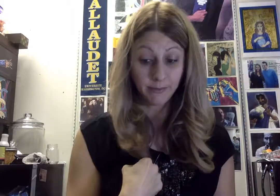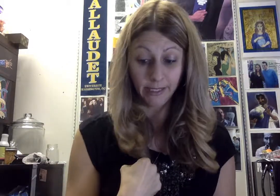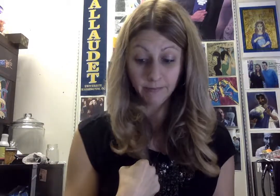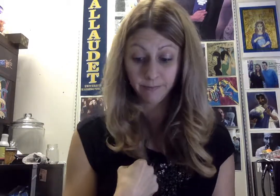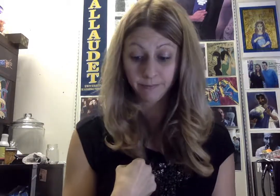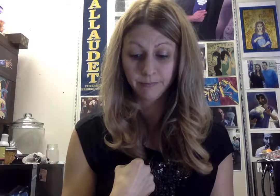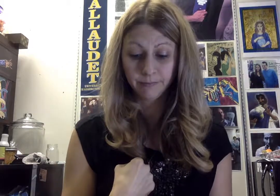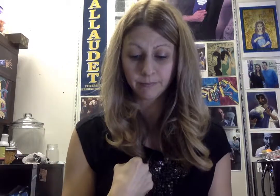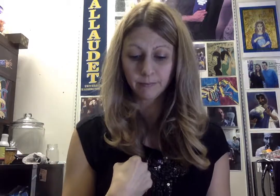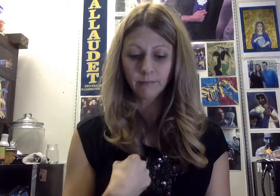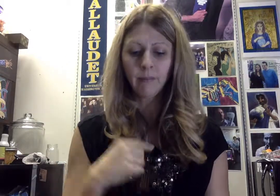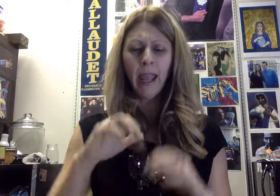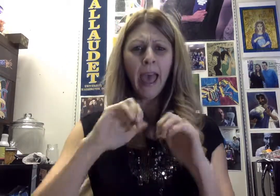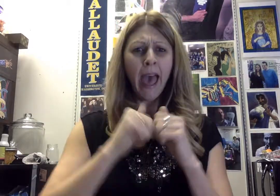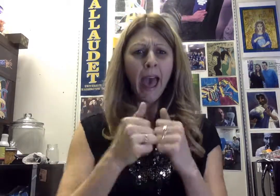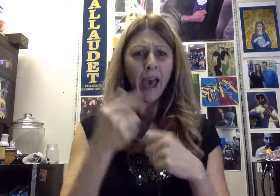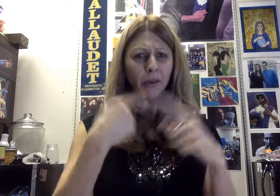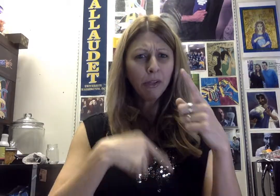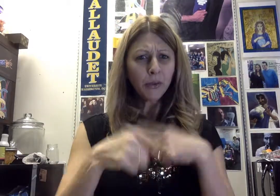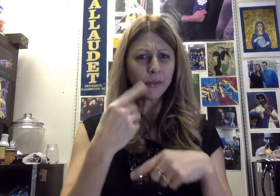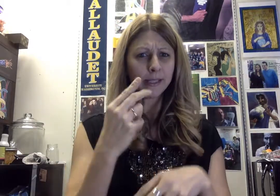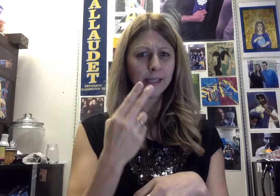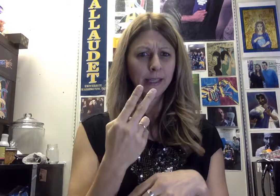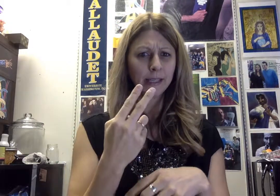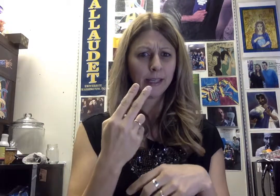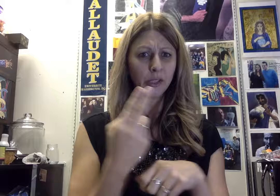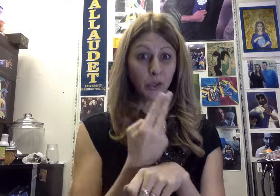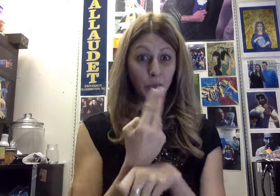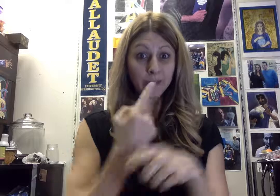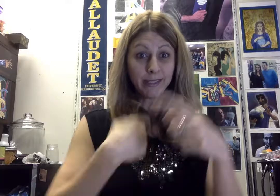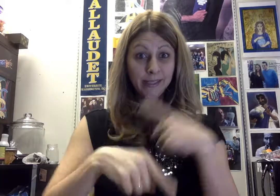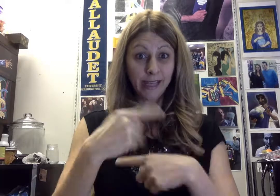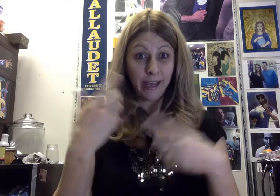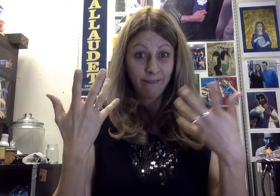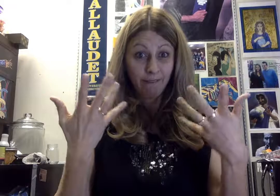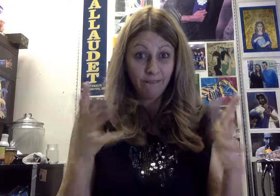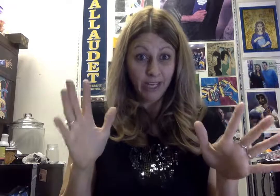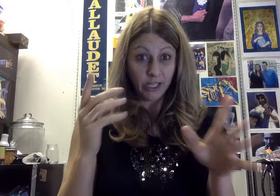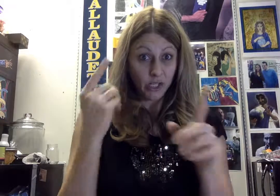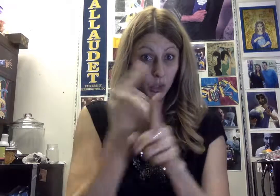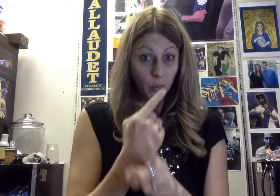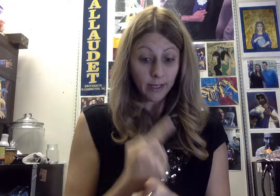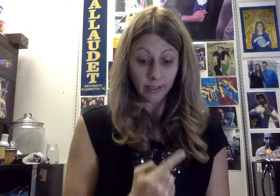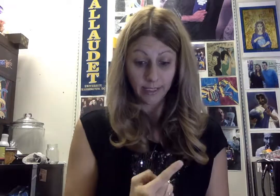me. How do you use the sign finish correctly?